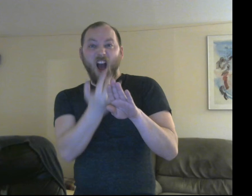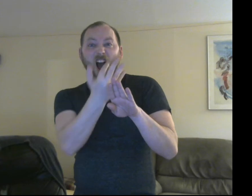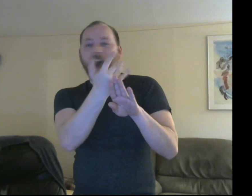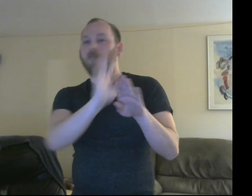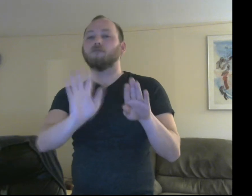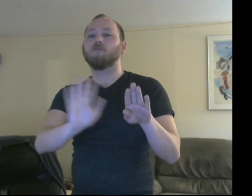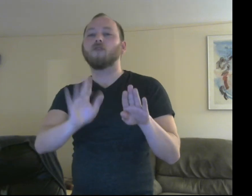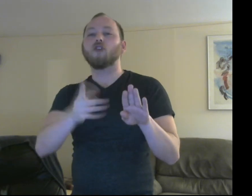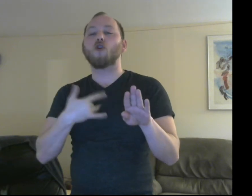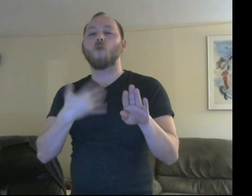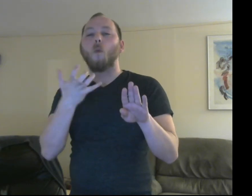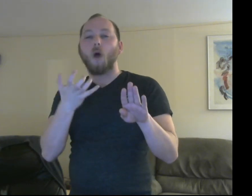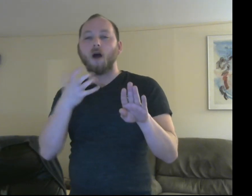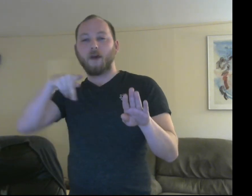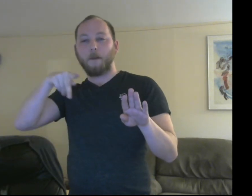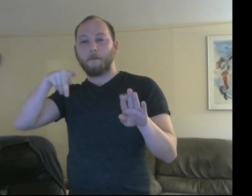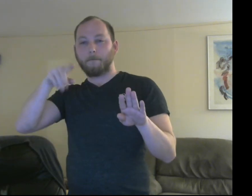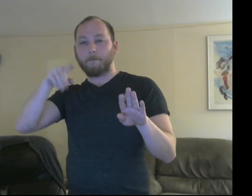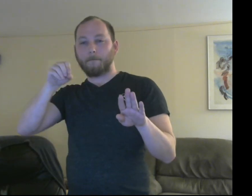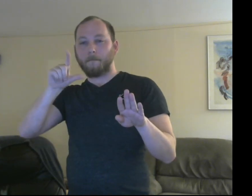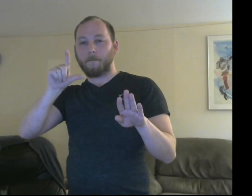nice and even, left and right.